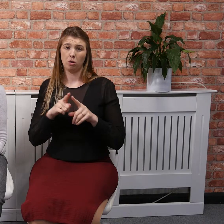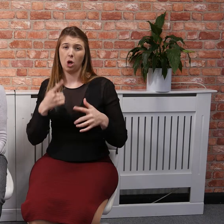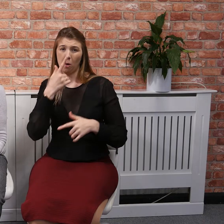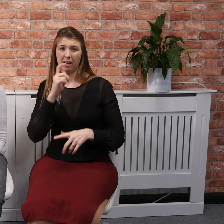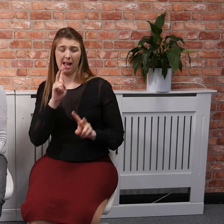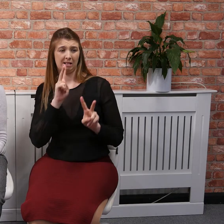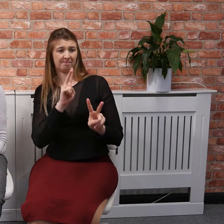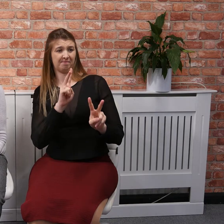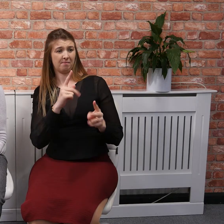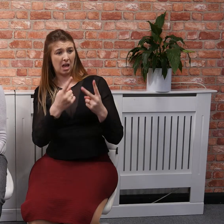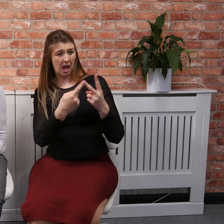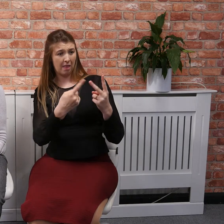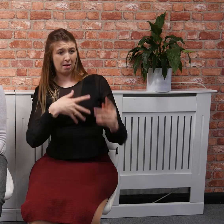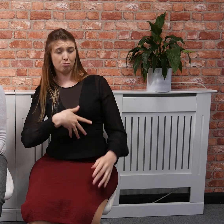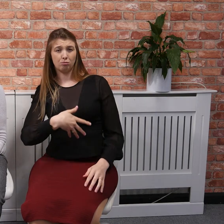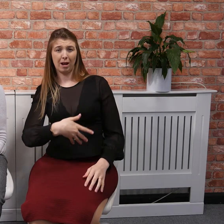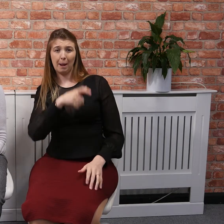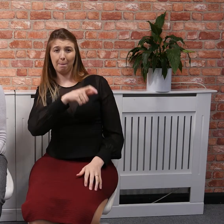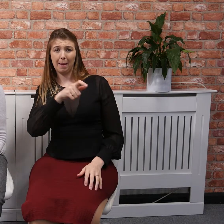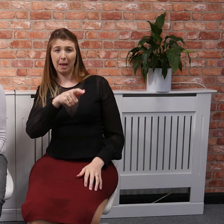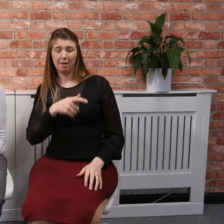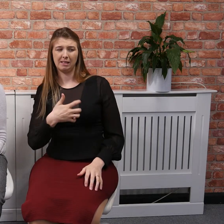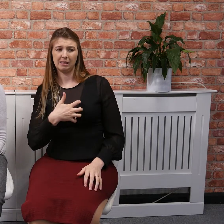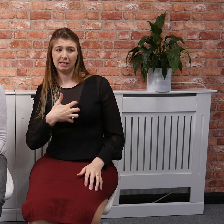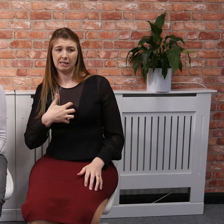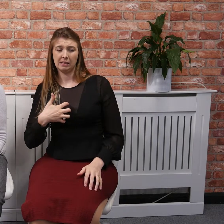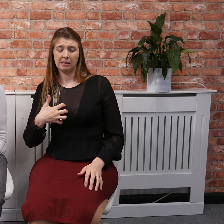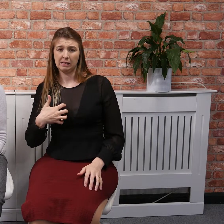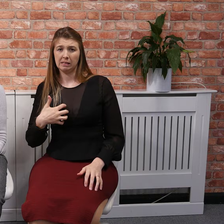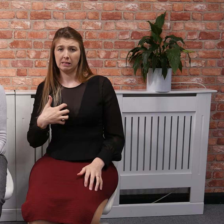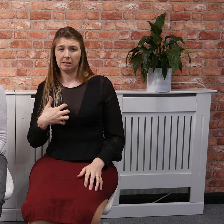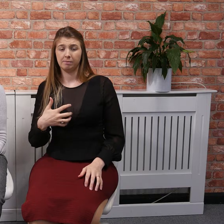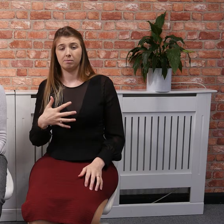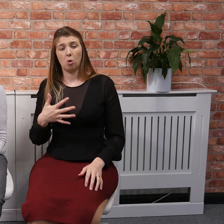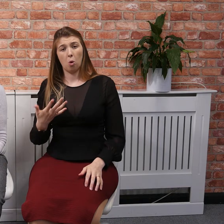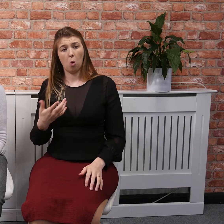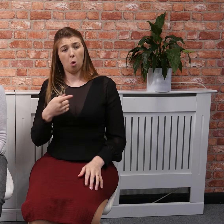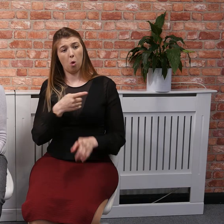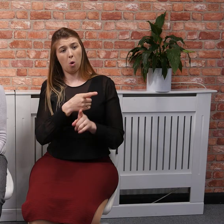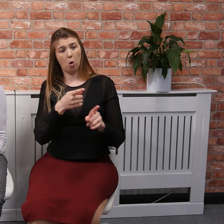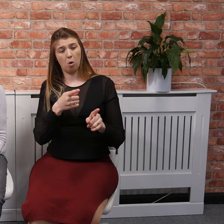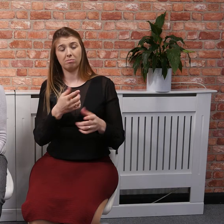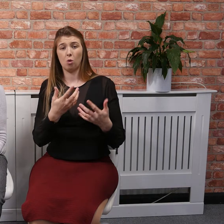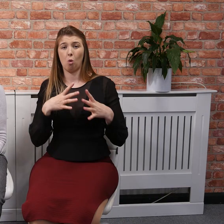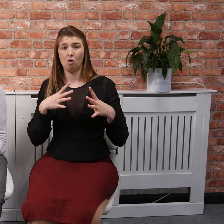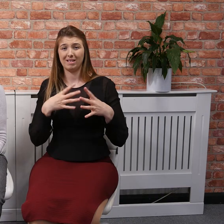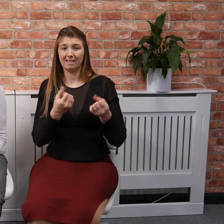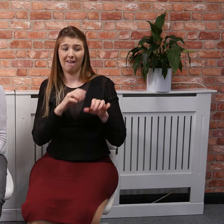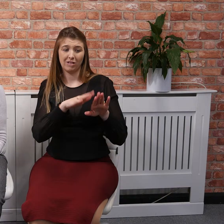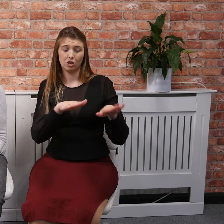who are obviously pregnant, or maybe they're carrying a baby, or they have children.